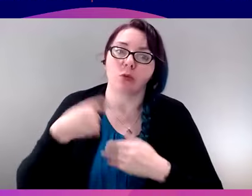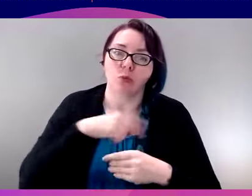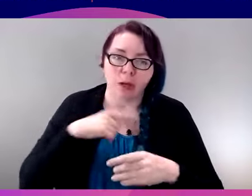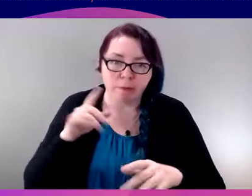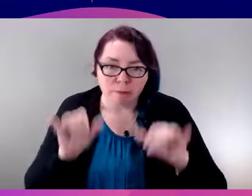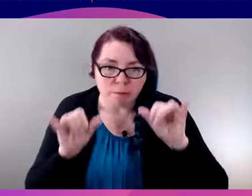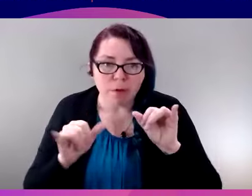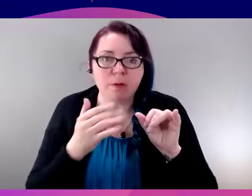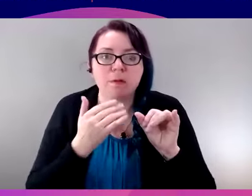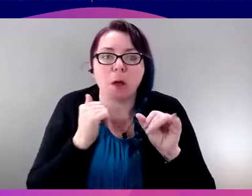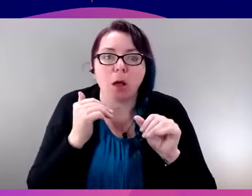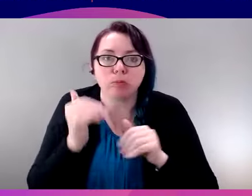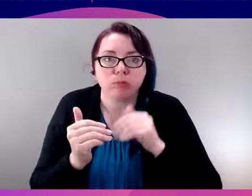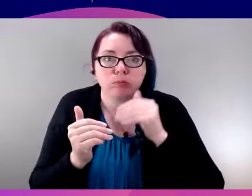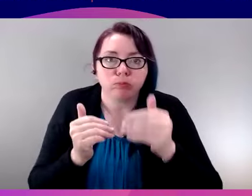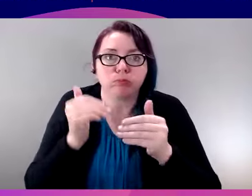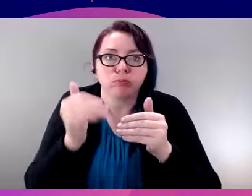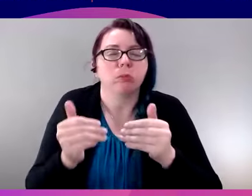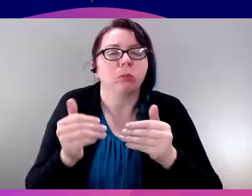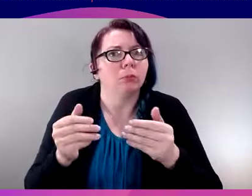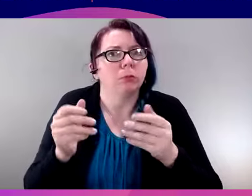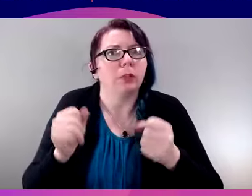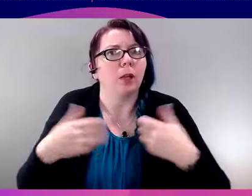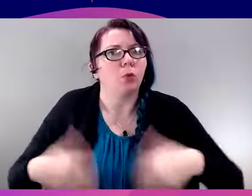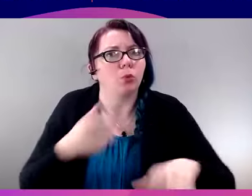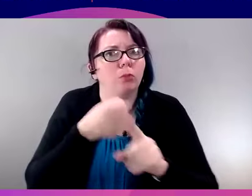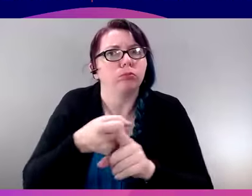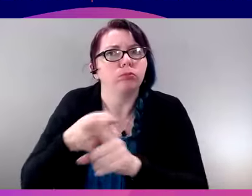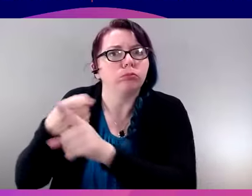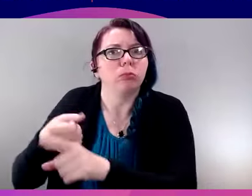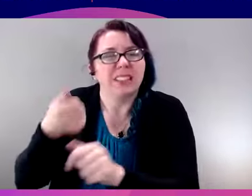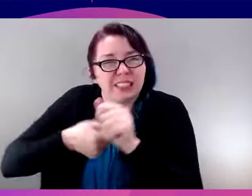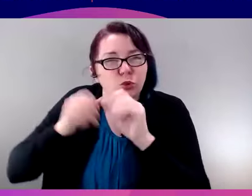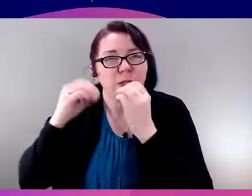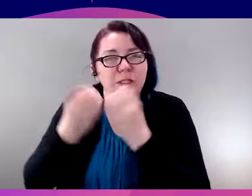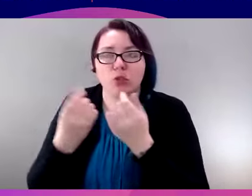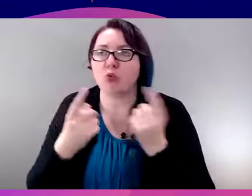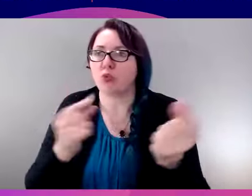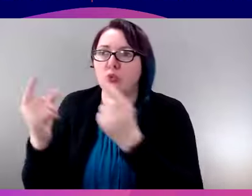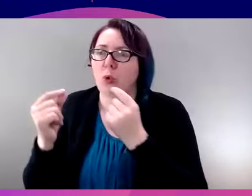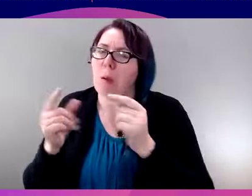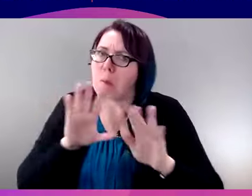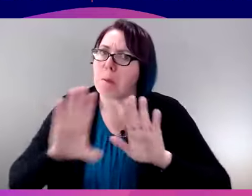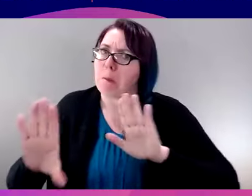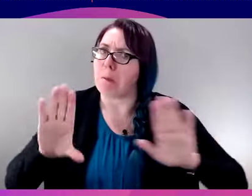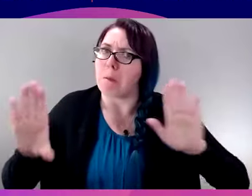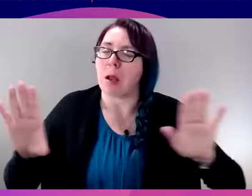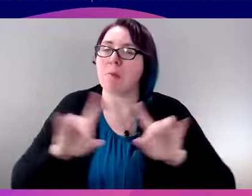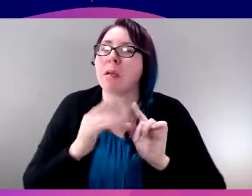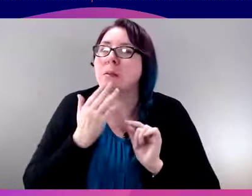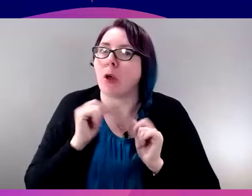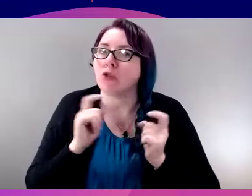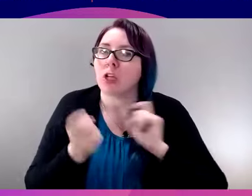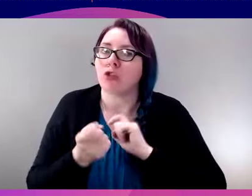change. These achievable actions look different across organizations, but overall the key to success was making small changes to